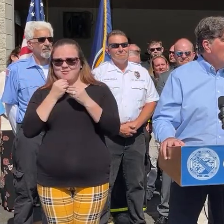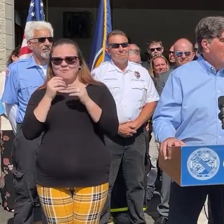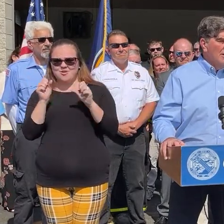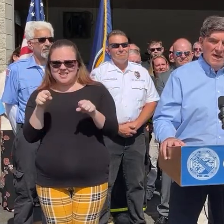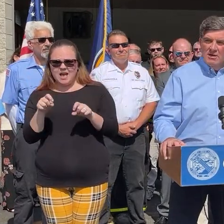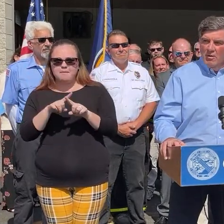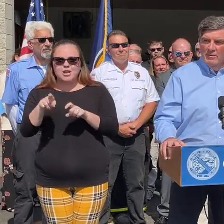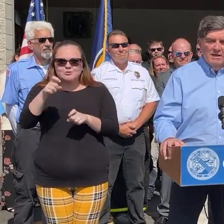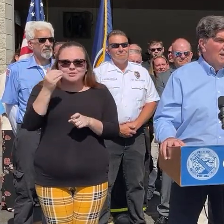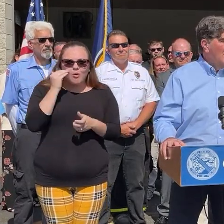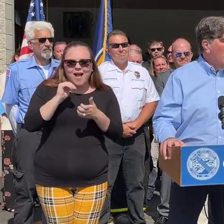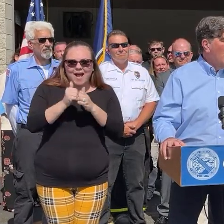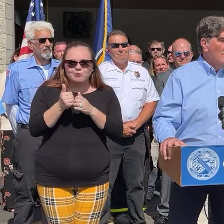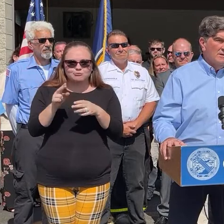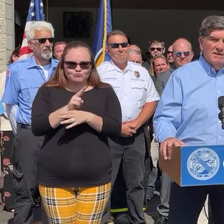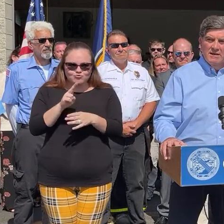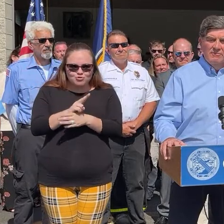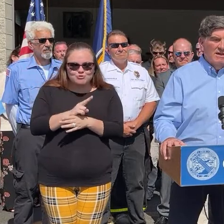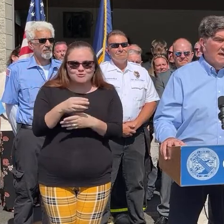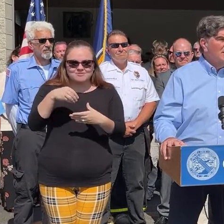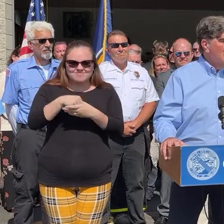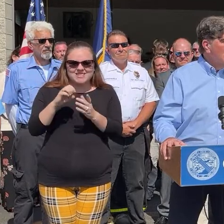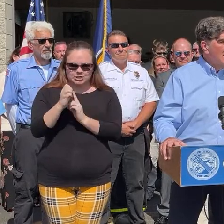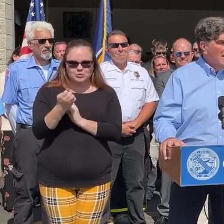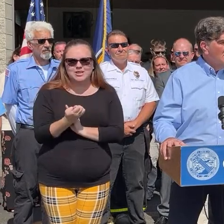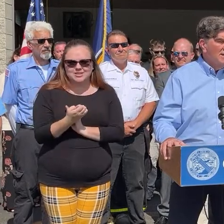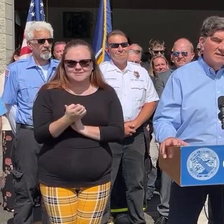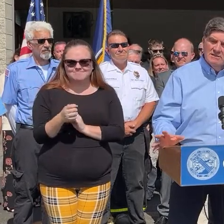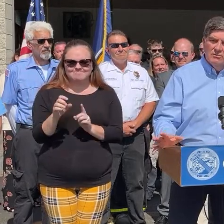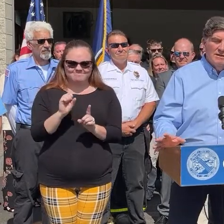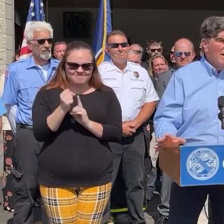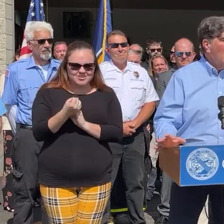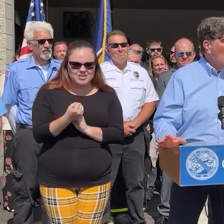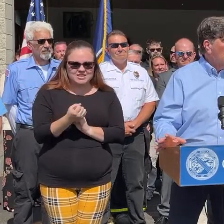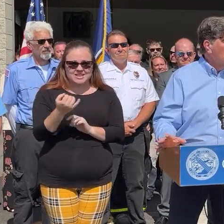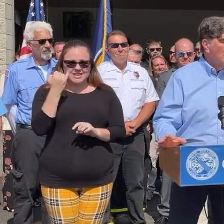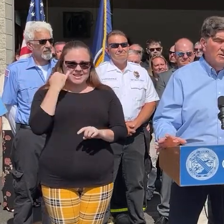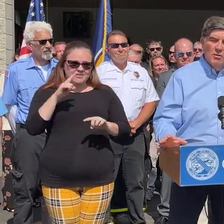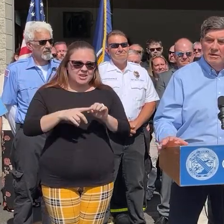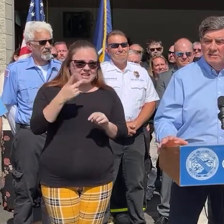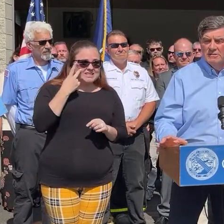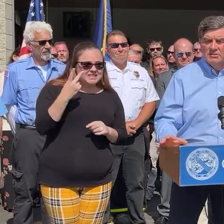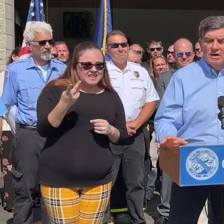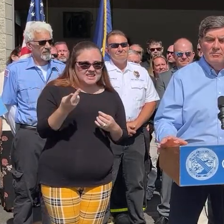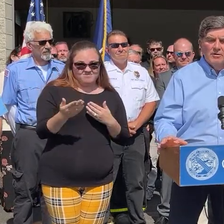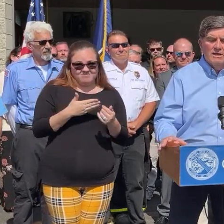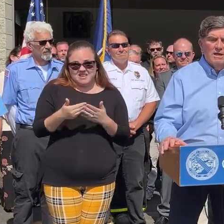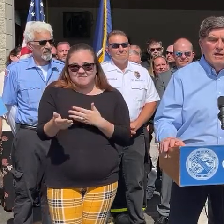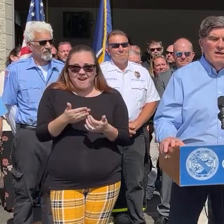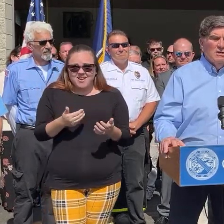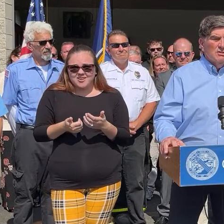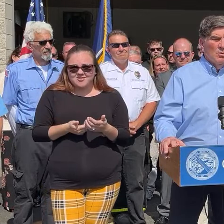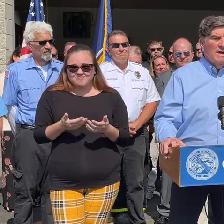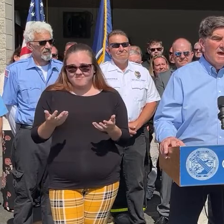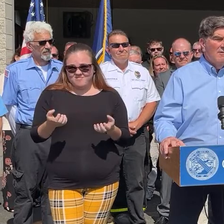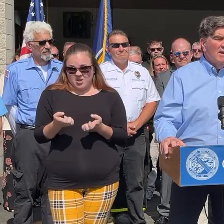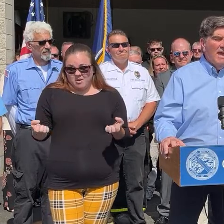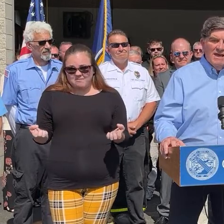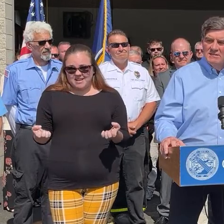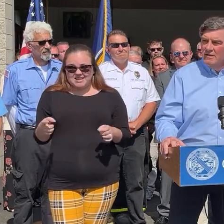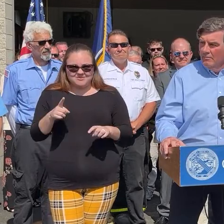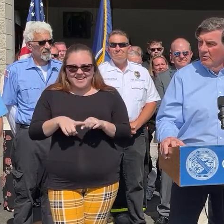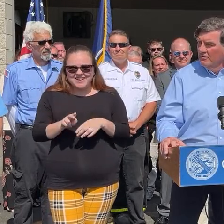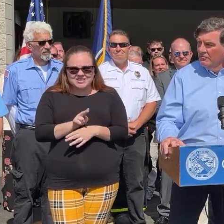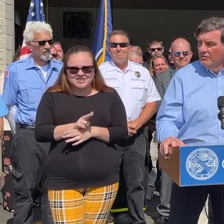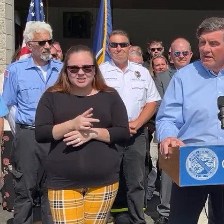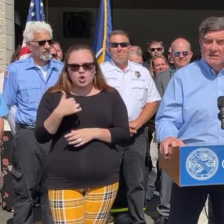able to operate that equipment in an environment. And if you can't see, you can't see. It doesn't really matter what piece of equipment is that you're operating. So we have